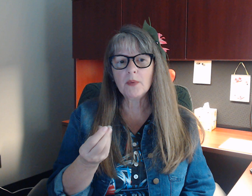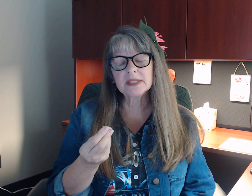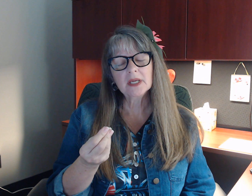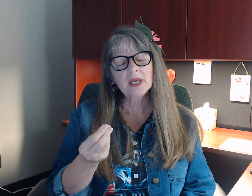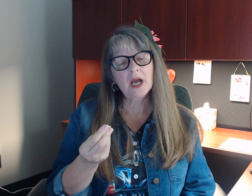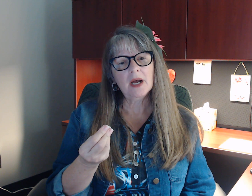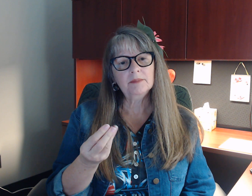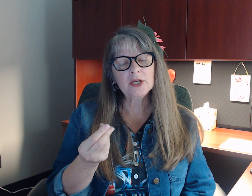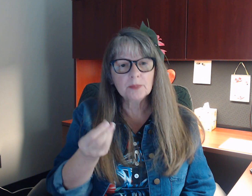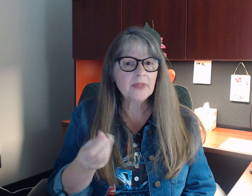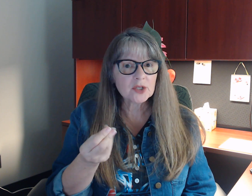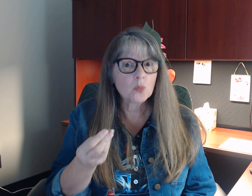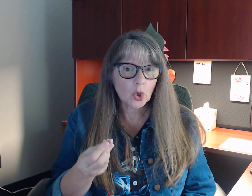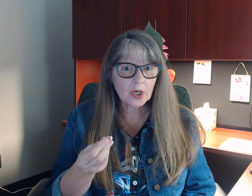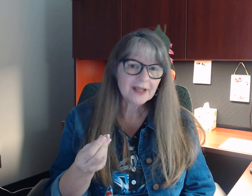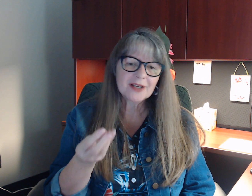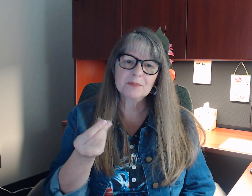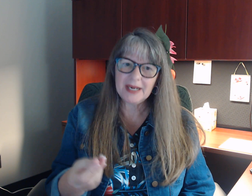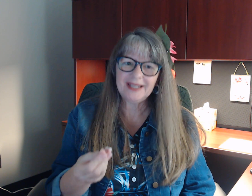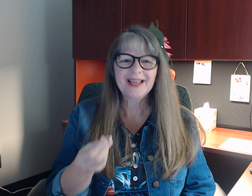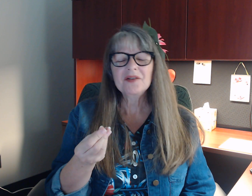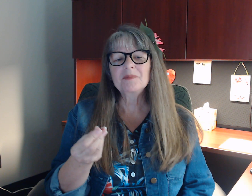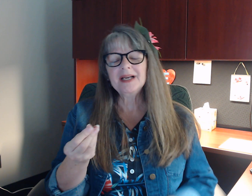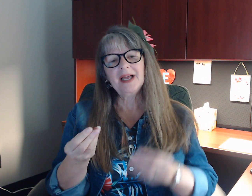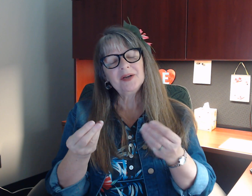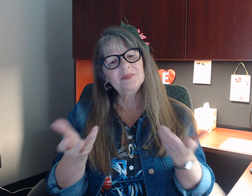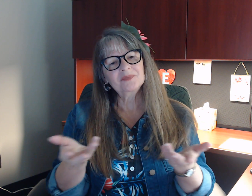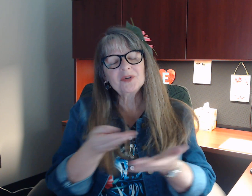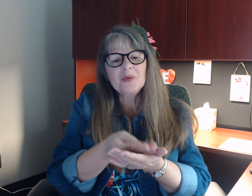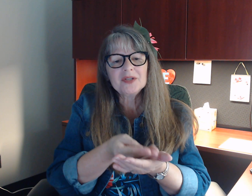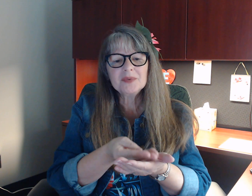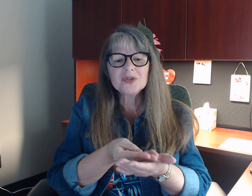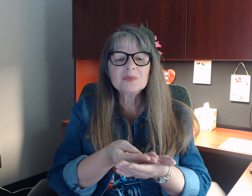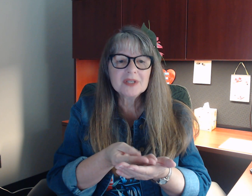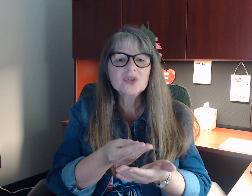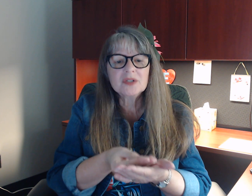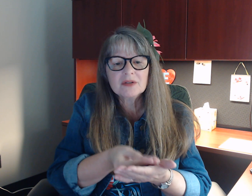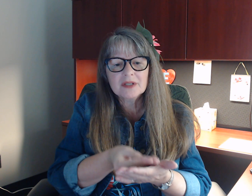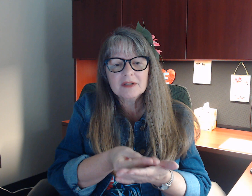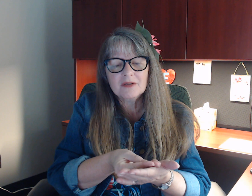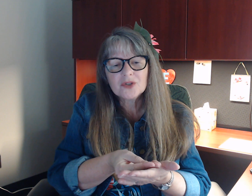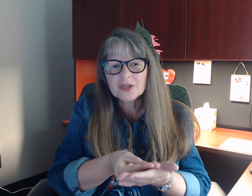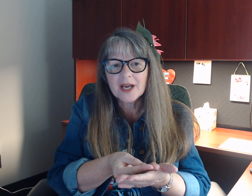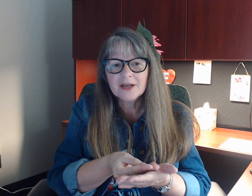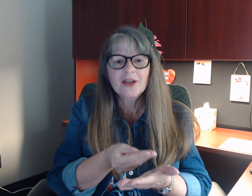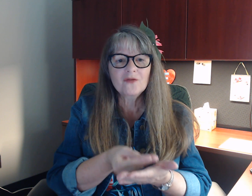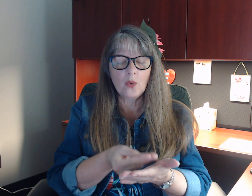always interpreted that as work because money. But so anyway, so this is the official sign for